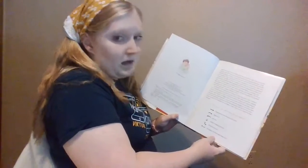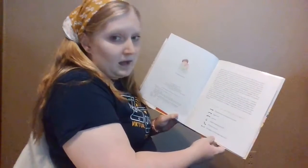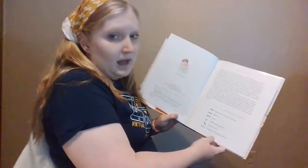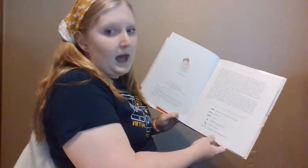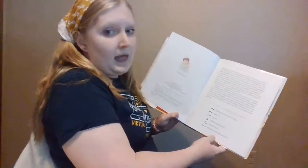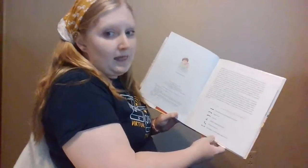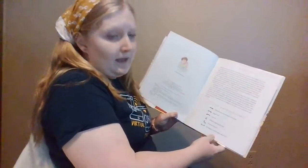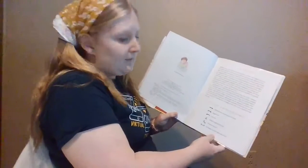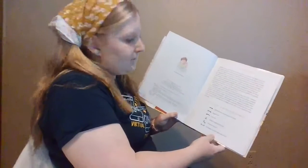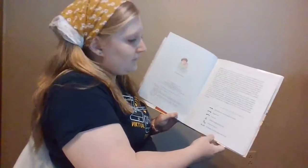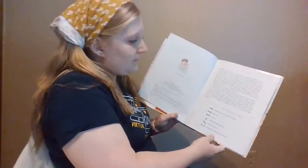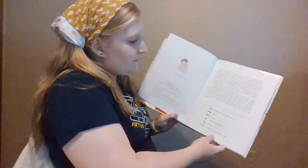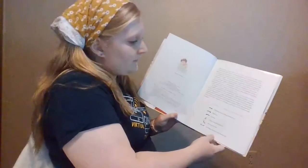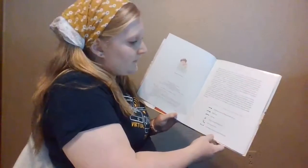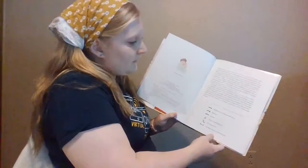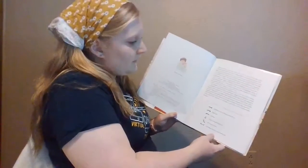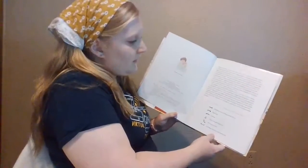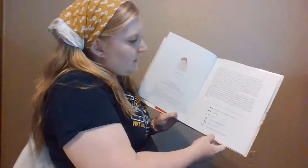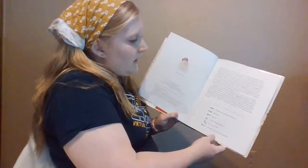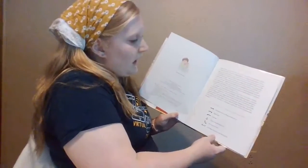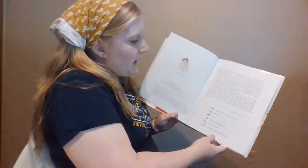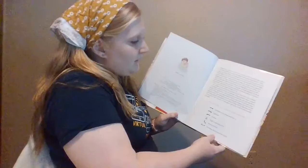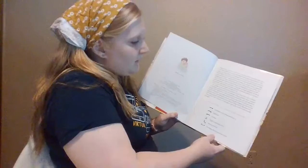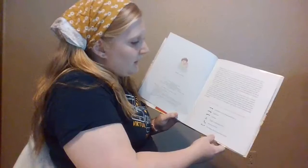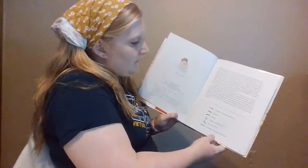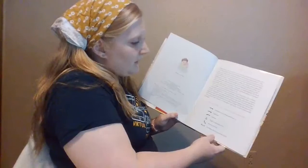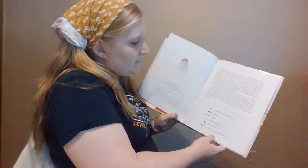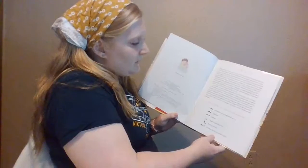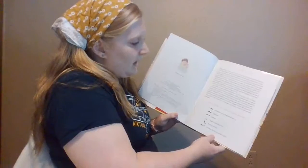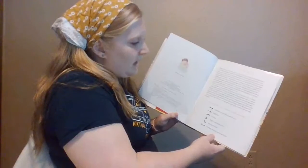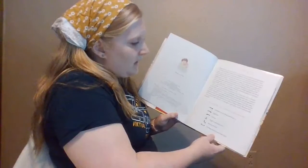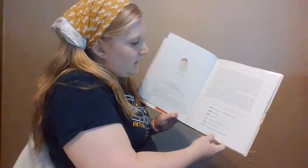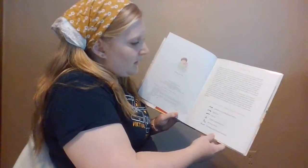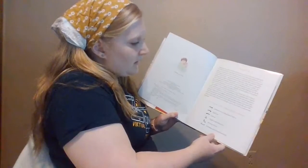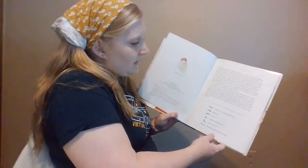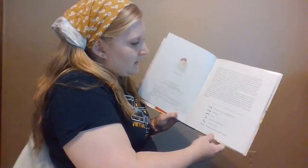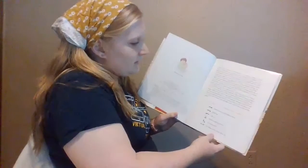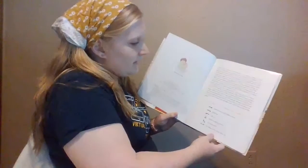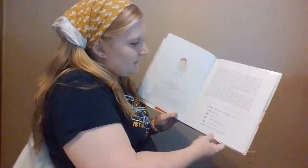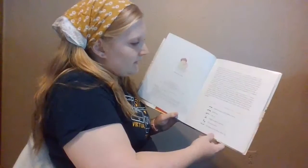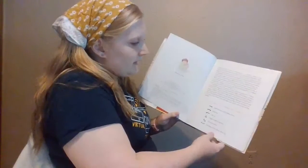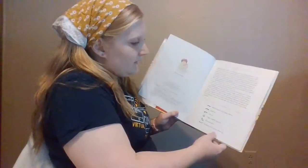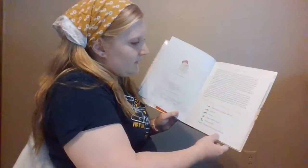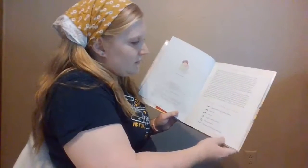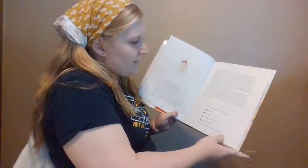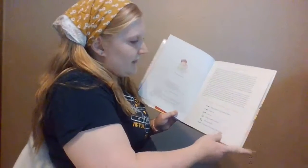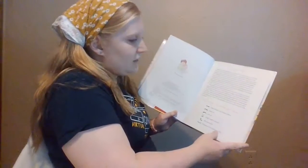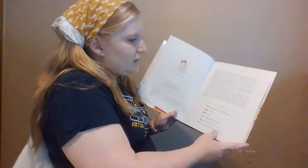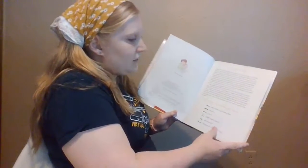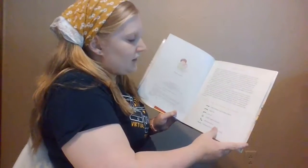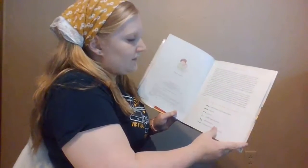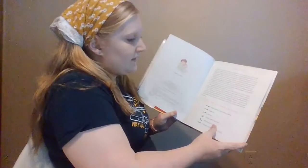dog I love. I am grateful to Gail Gilson and the teachers at New York